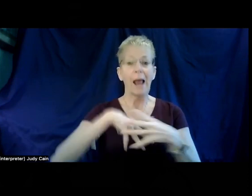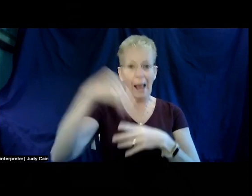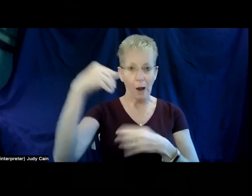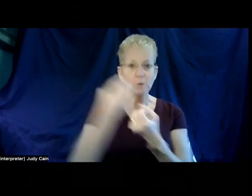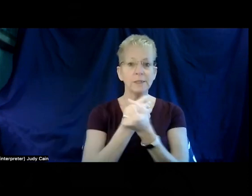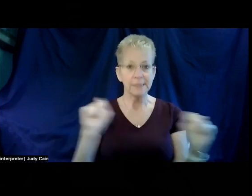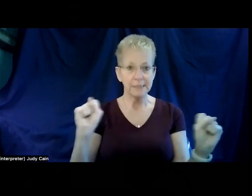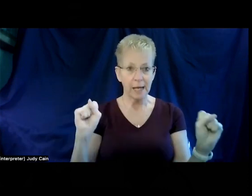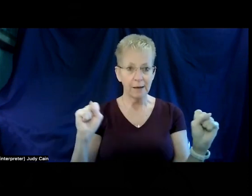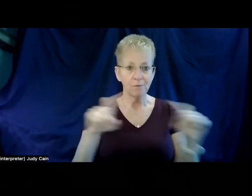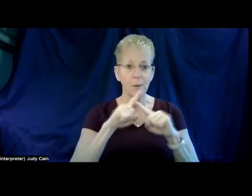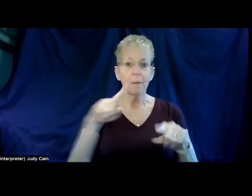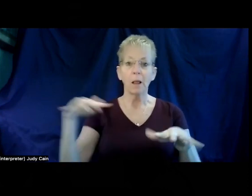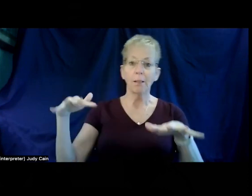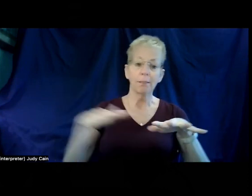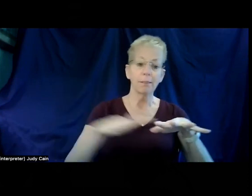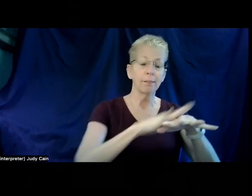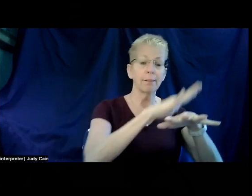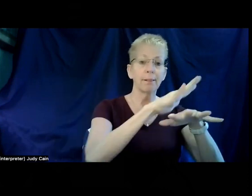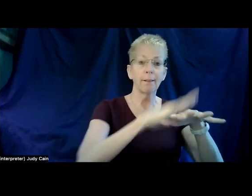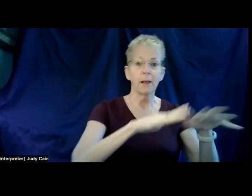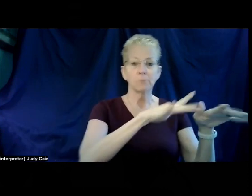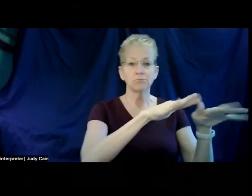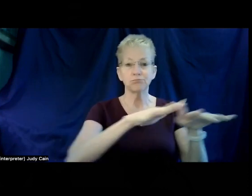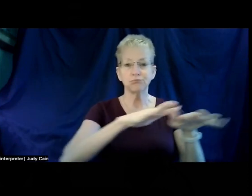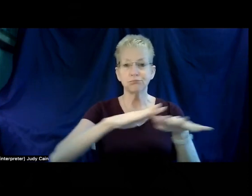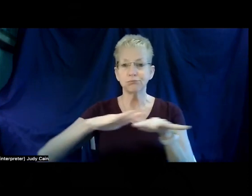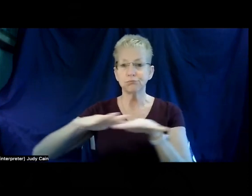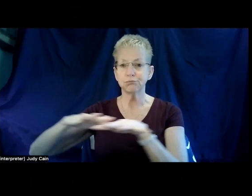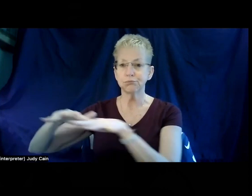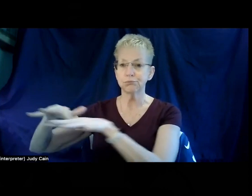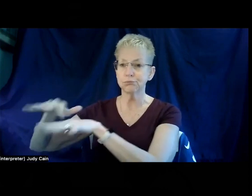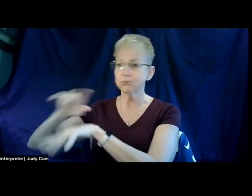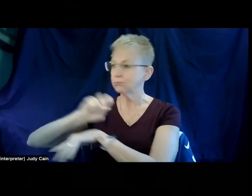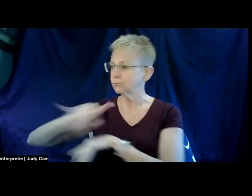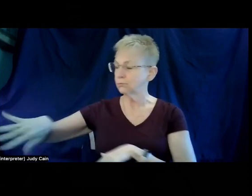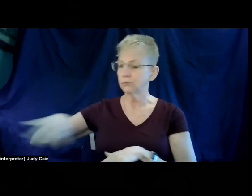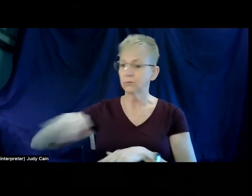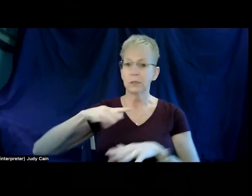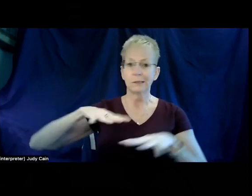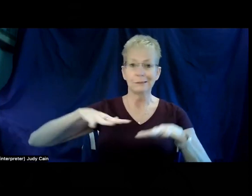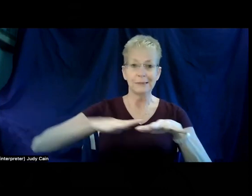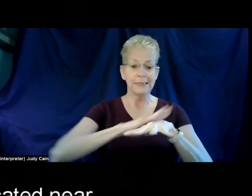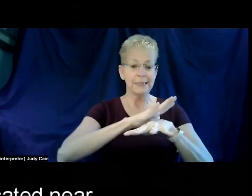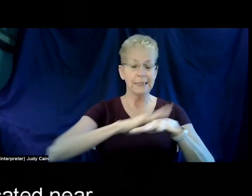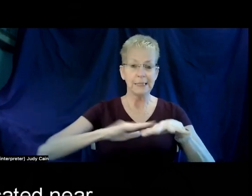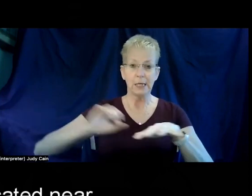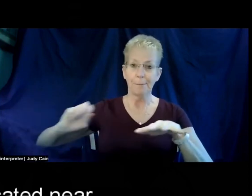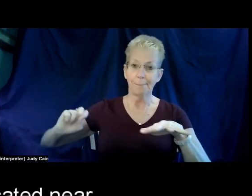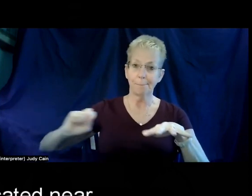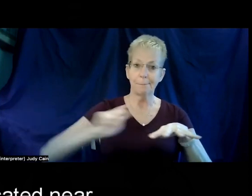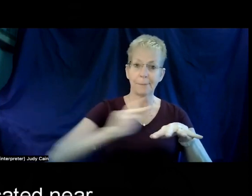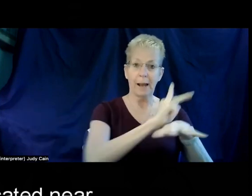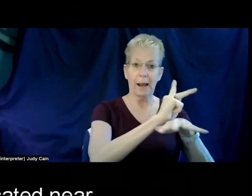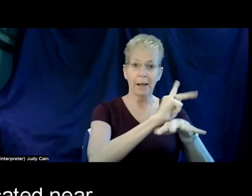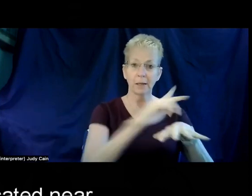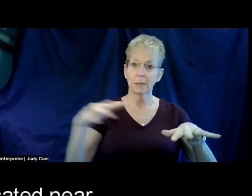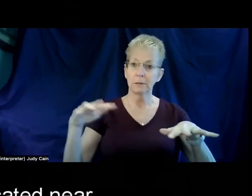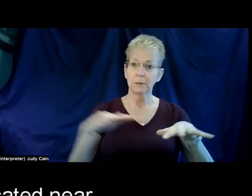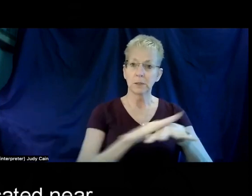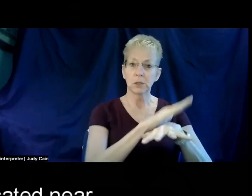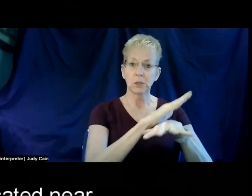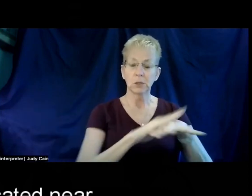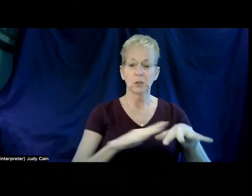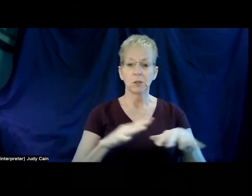the fighter into the sea. But even today, the sea gives it back, and it's located near